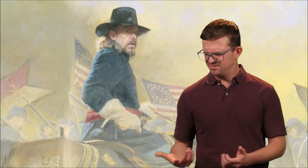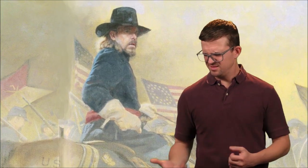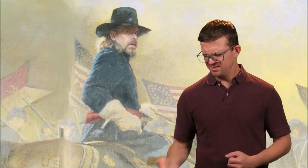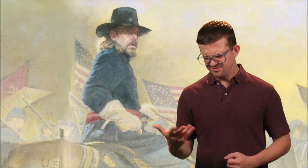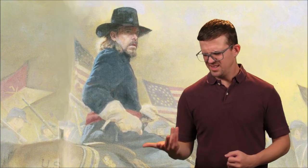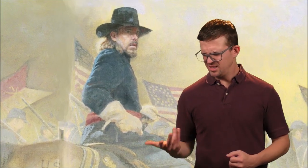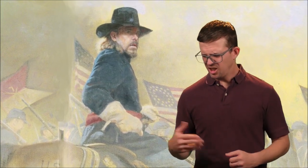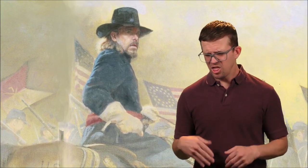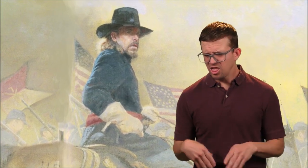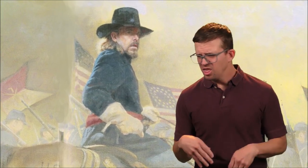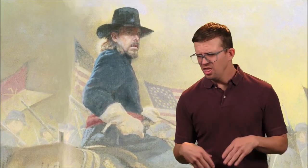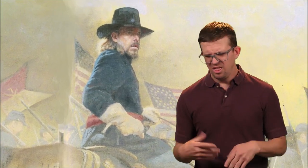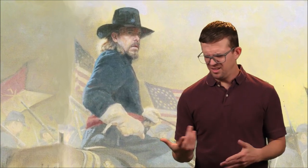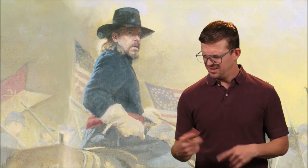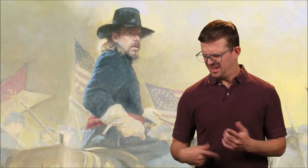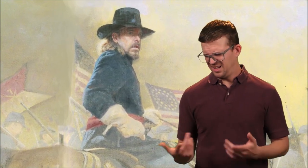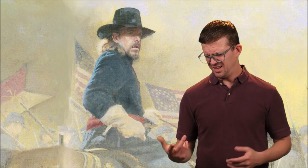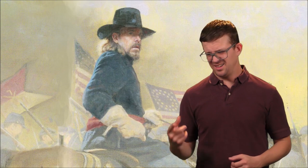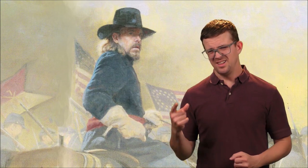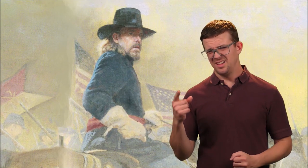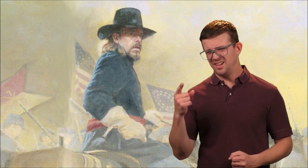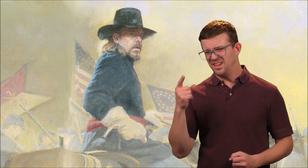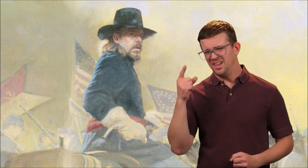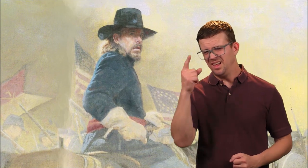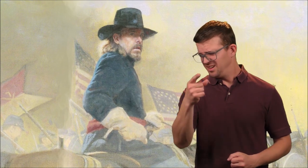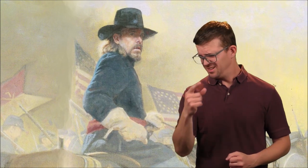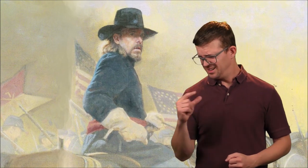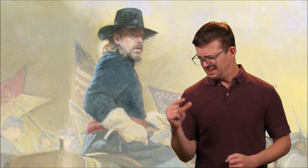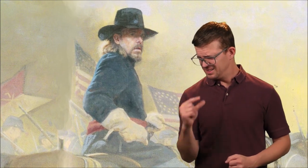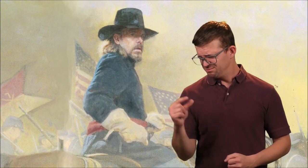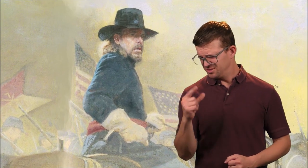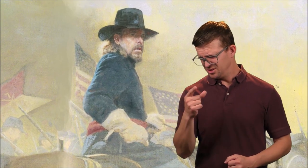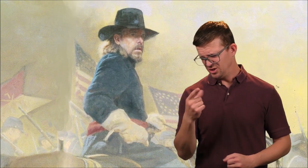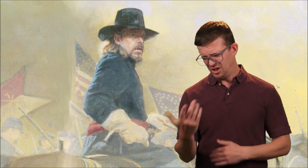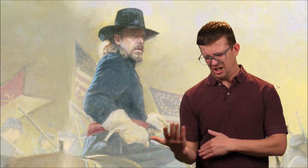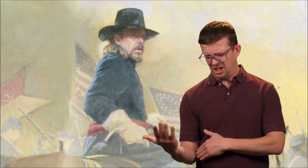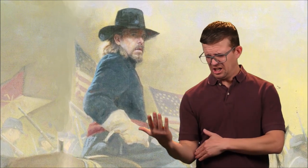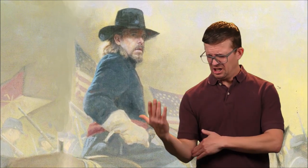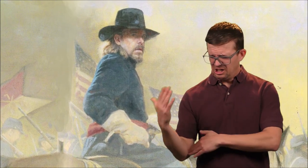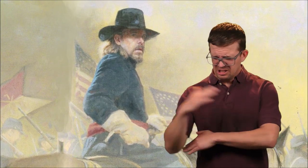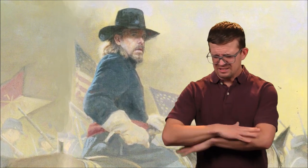"No stragglers. We got a full day's march to Gettysburg."